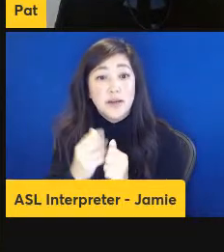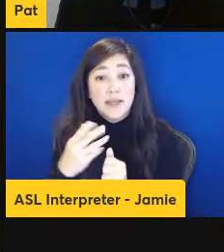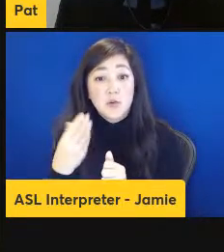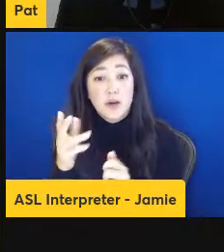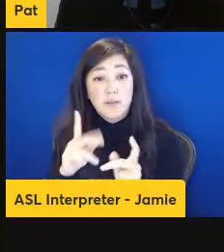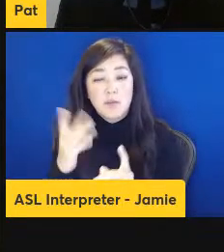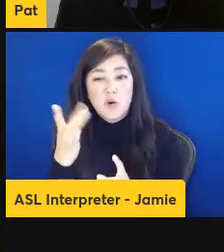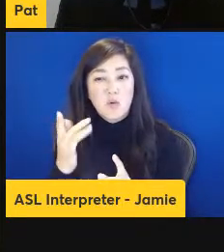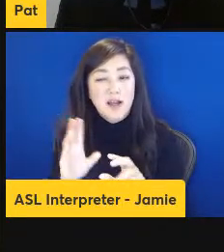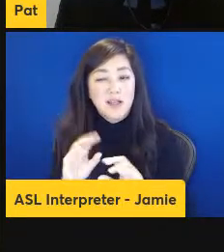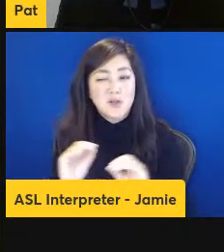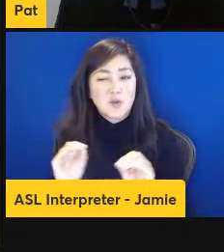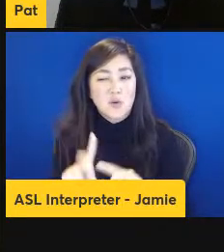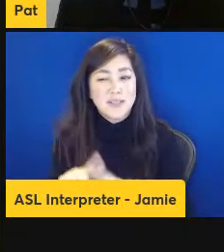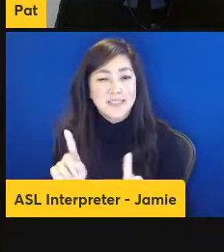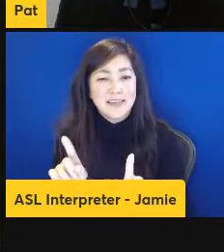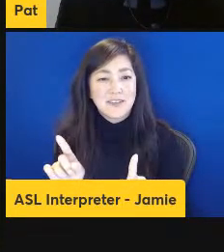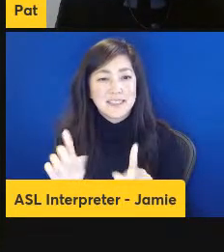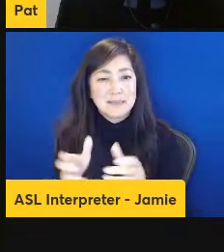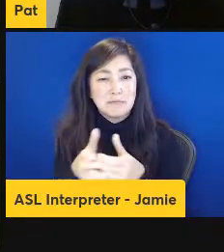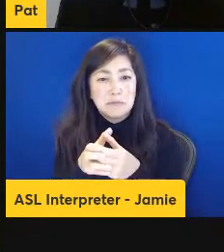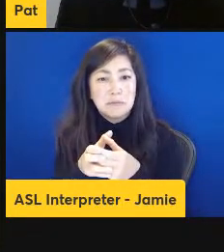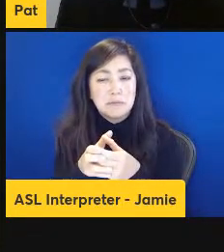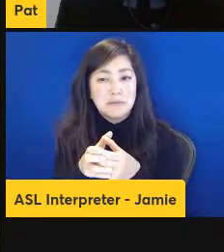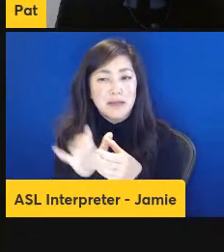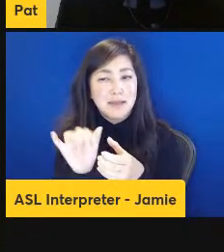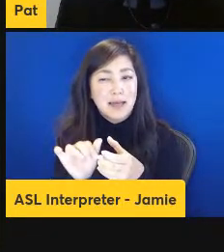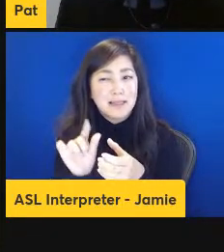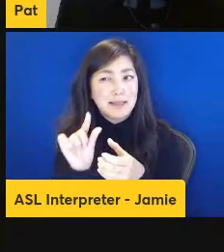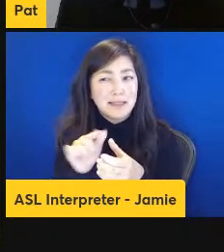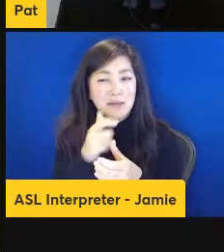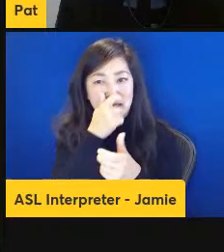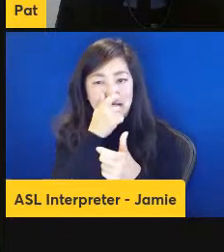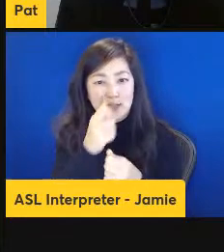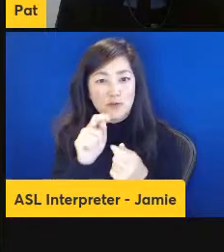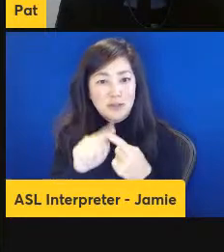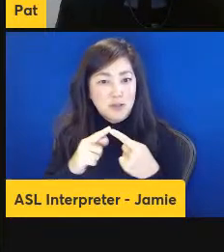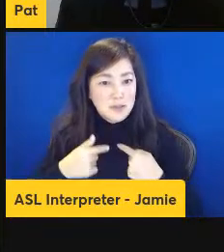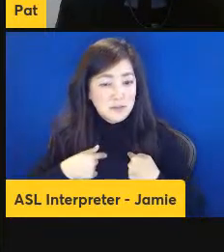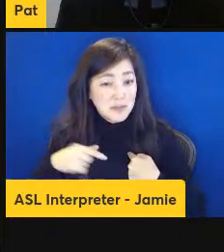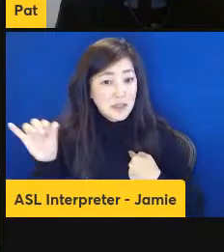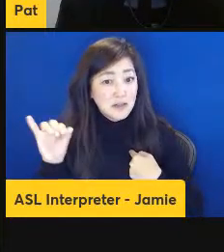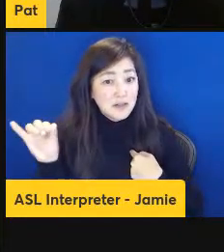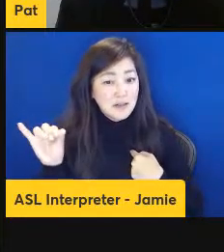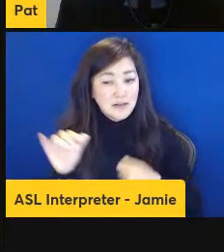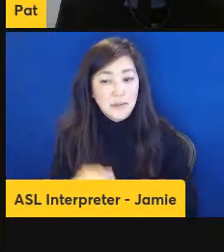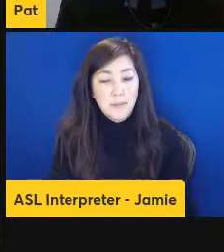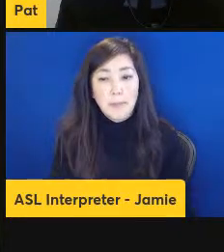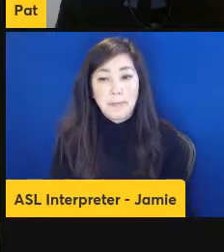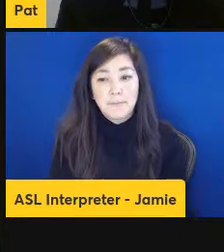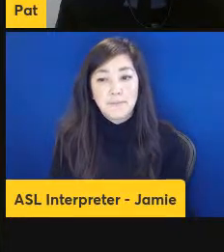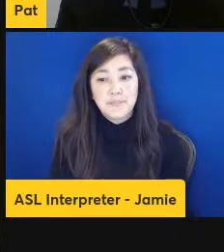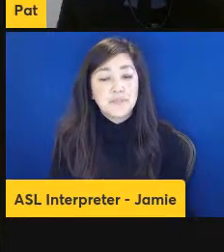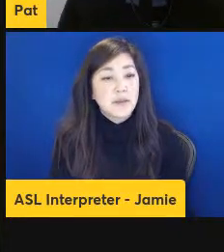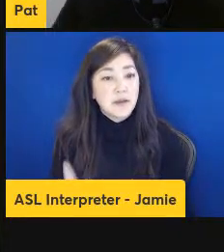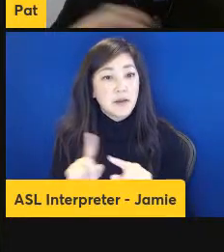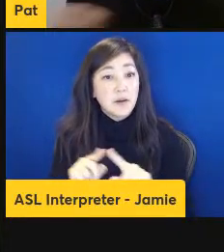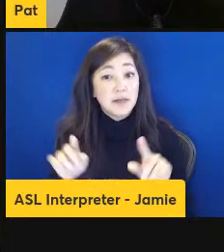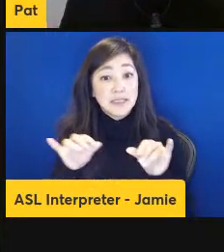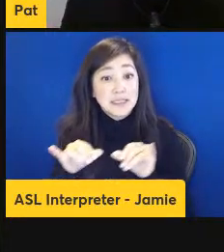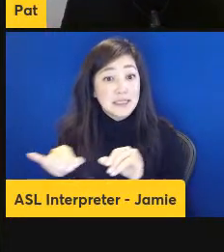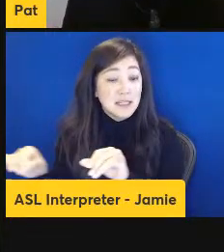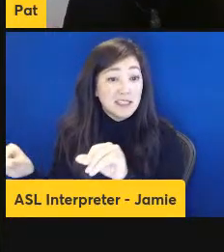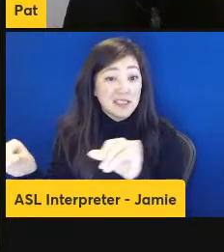So that's kind of really interesting to me, but um, nonetheless, the standards